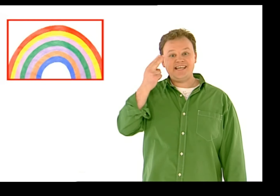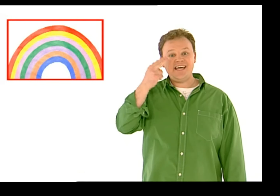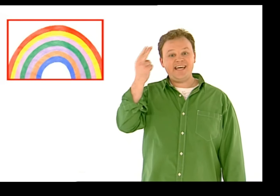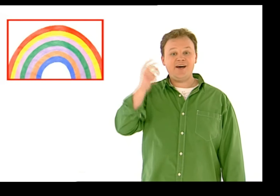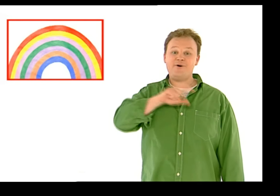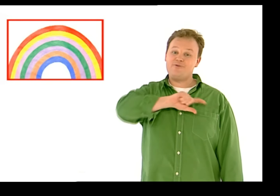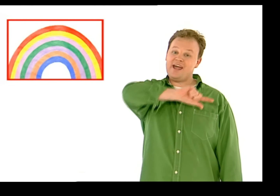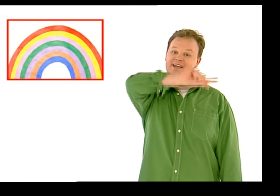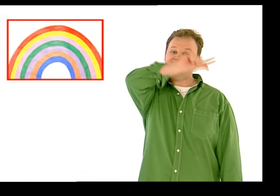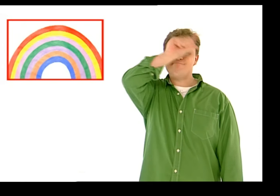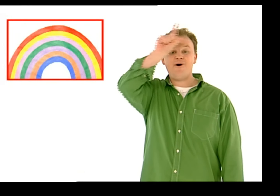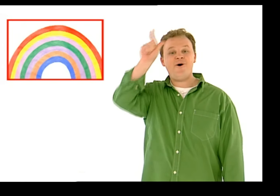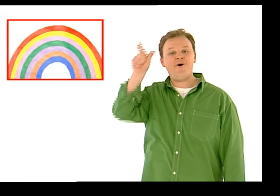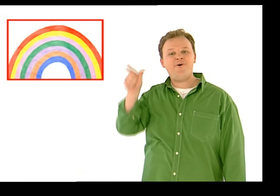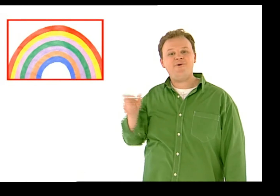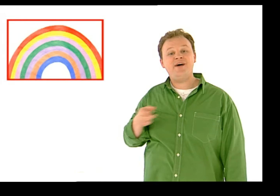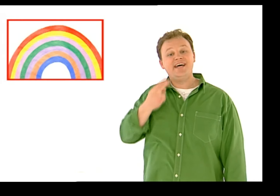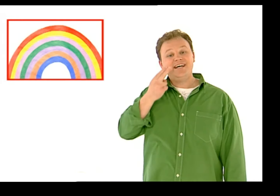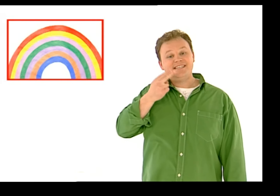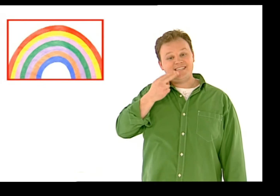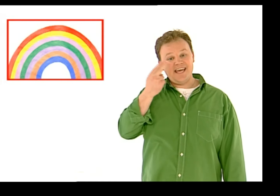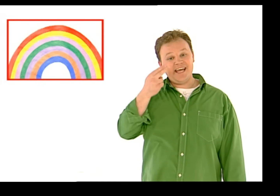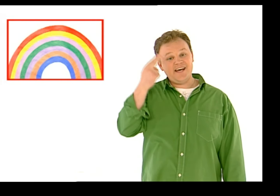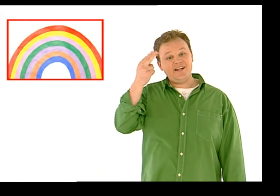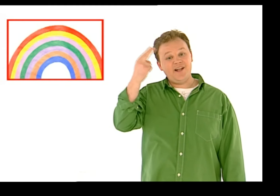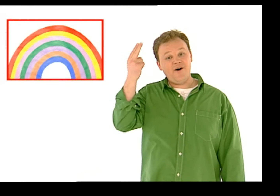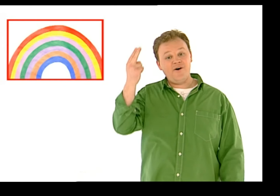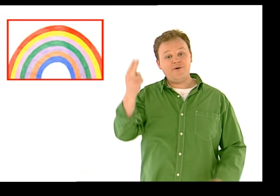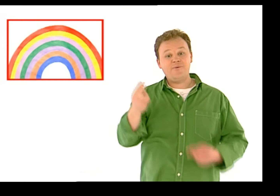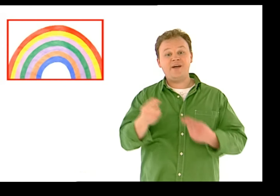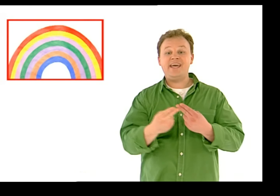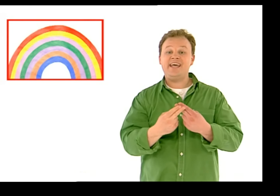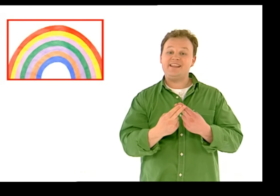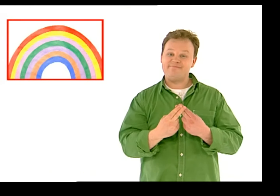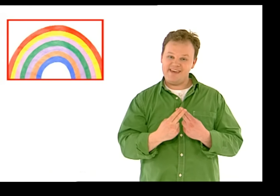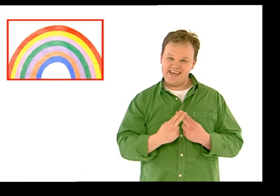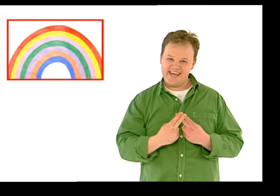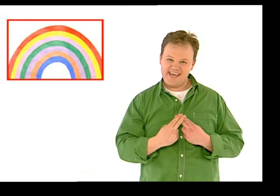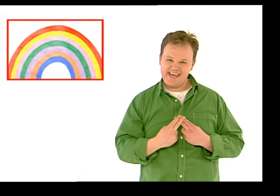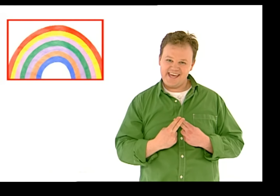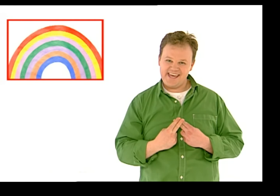sing a rainbow, sing along with me.